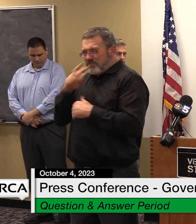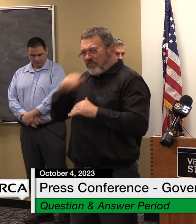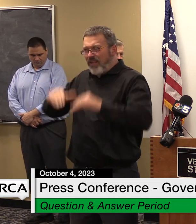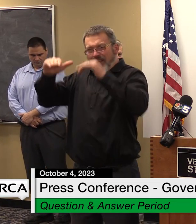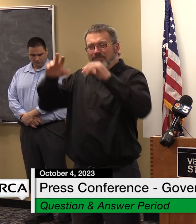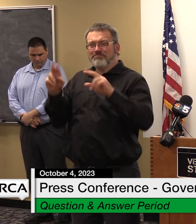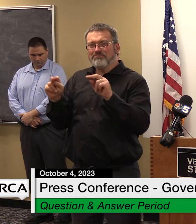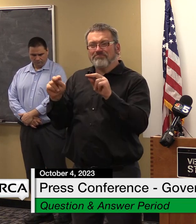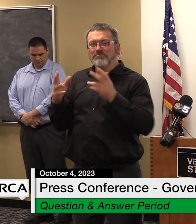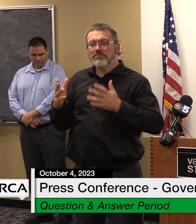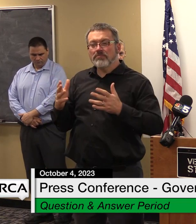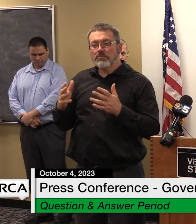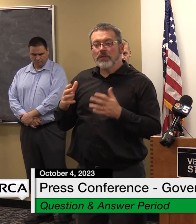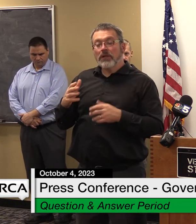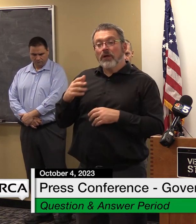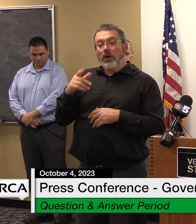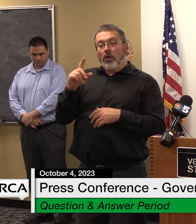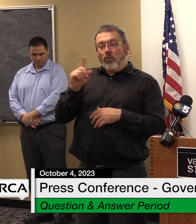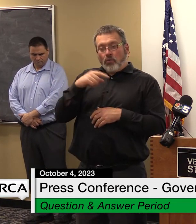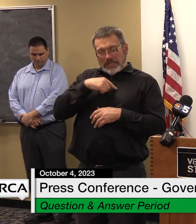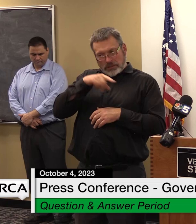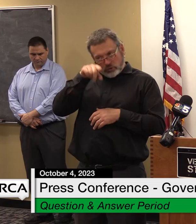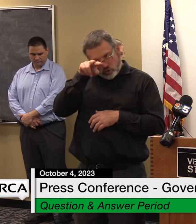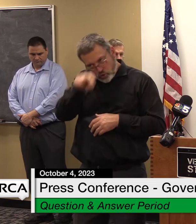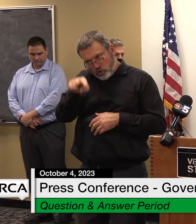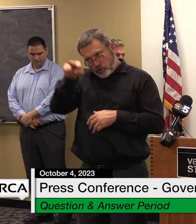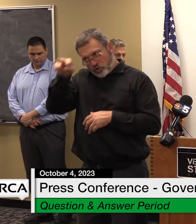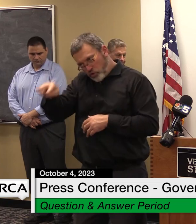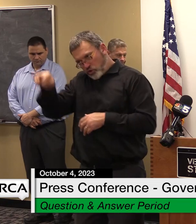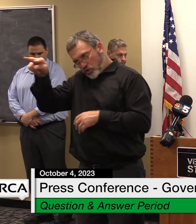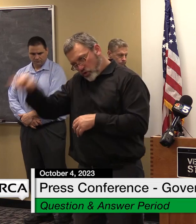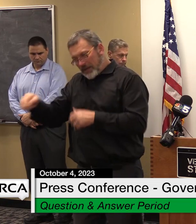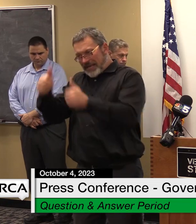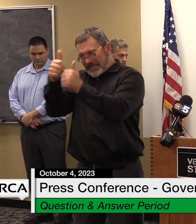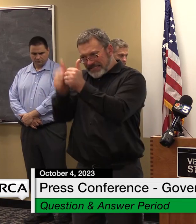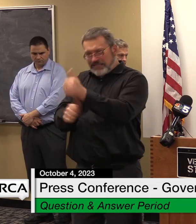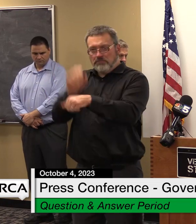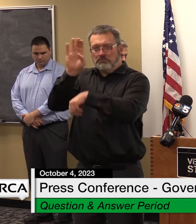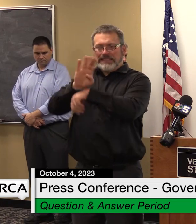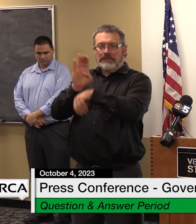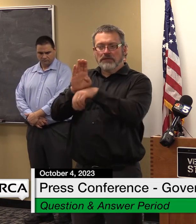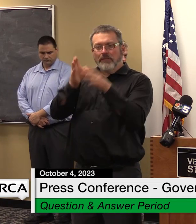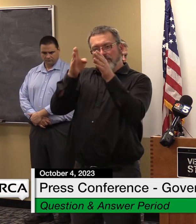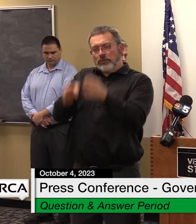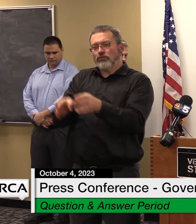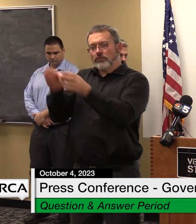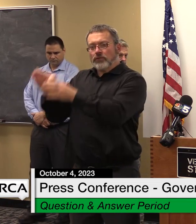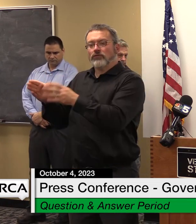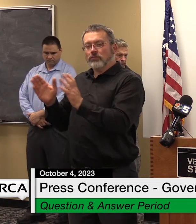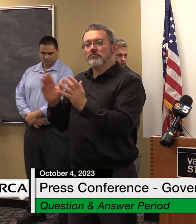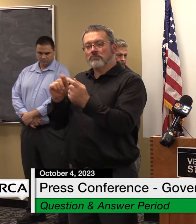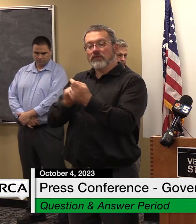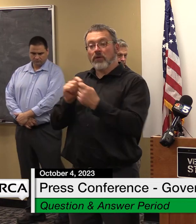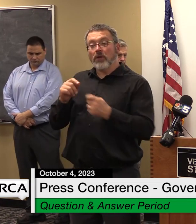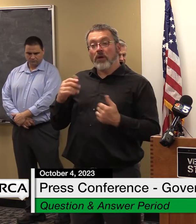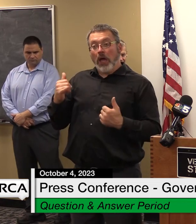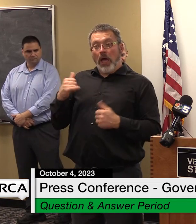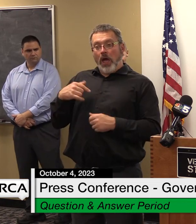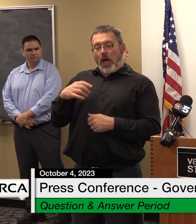case-by-case basis. We haven't, and the commissioner has kind of resisted doing